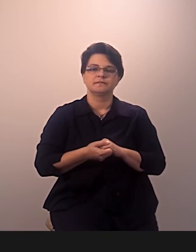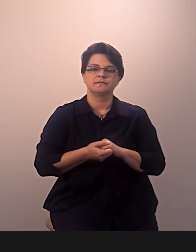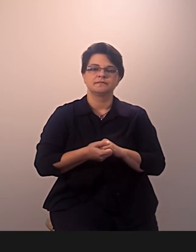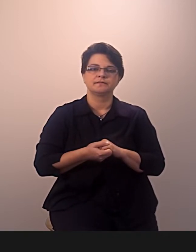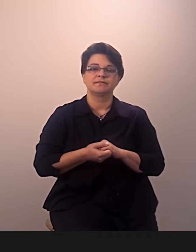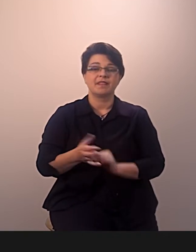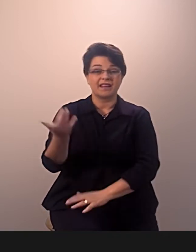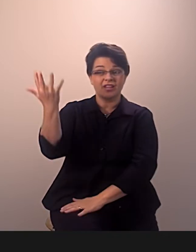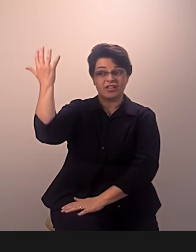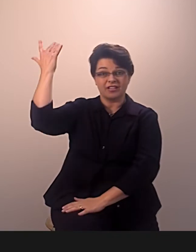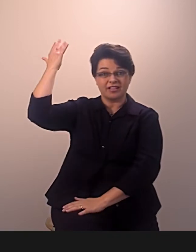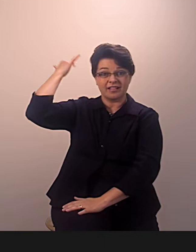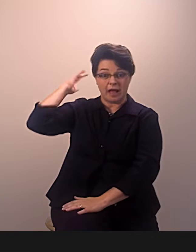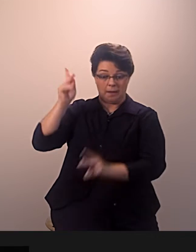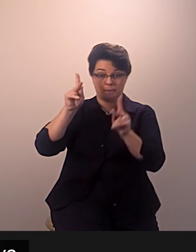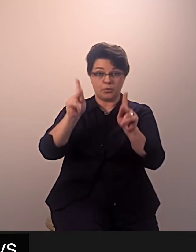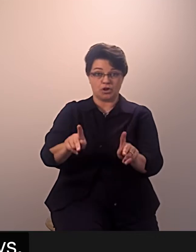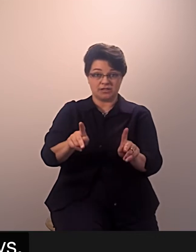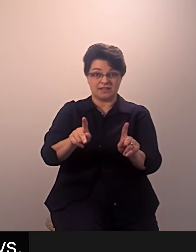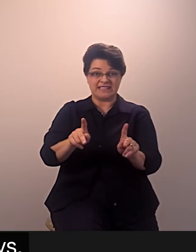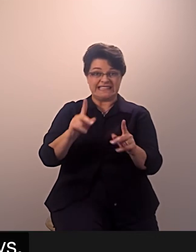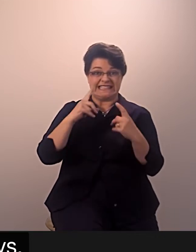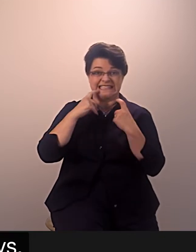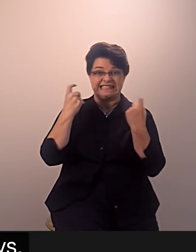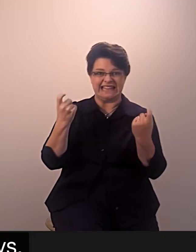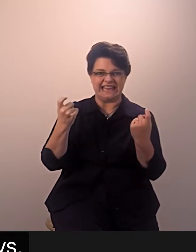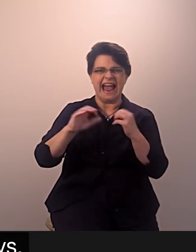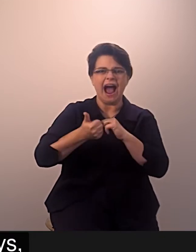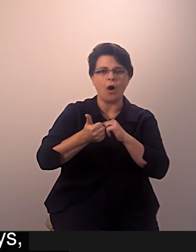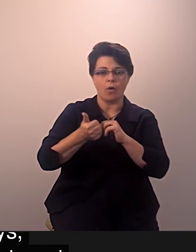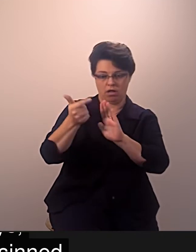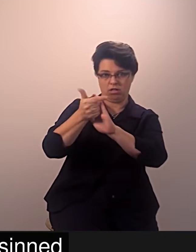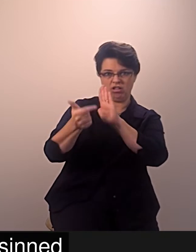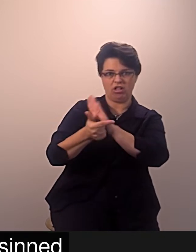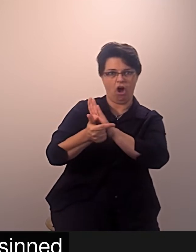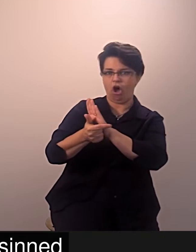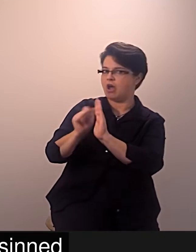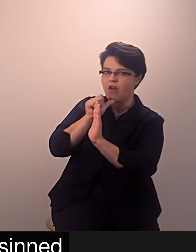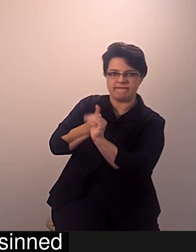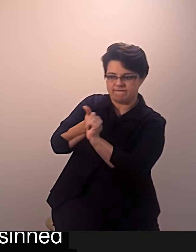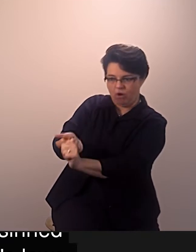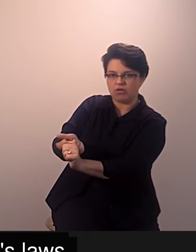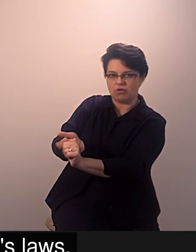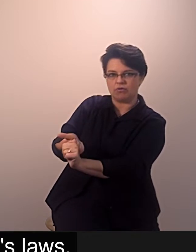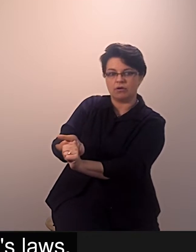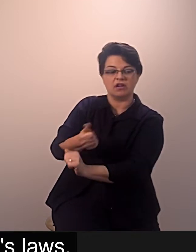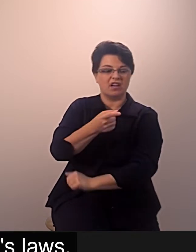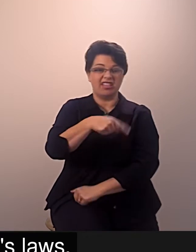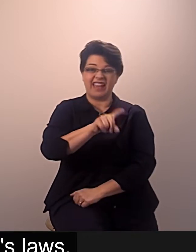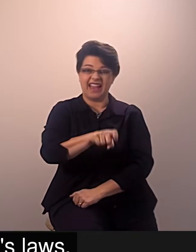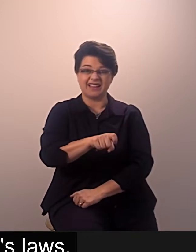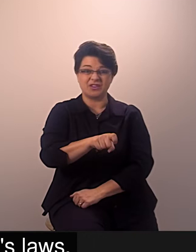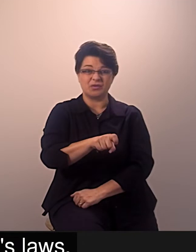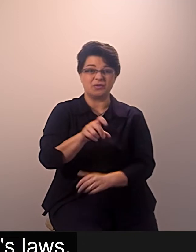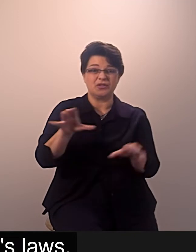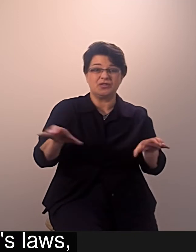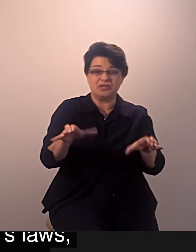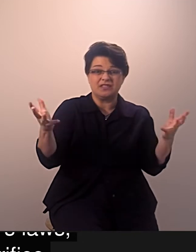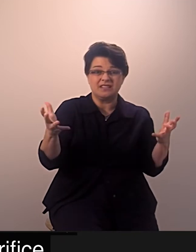In those days when a person sinned by breaking God's laws, he had to sacrifice a lamb to